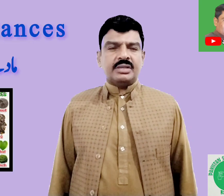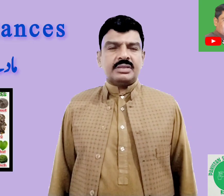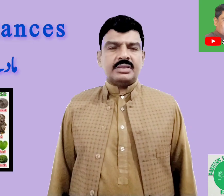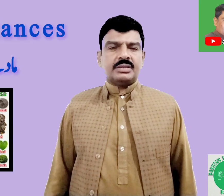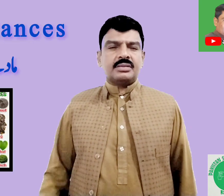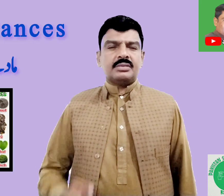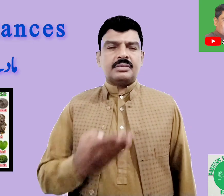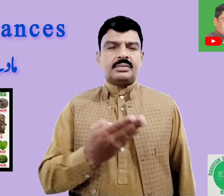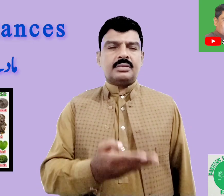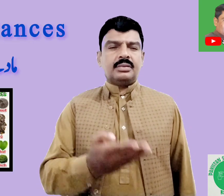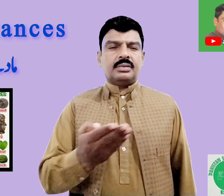substances,